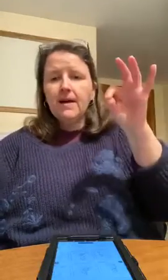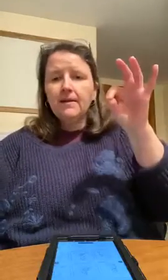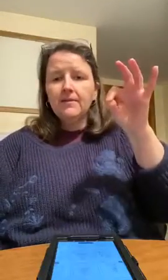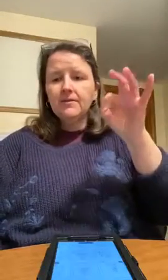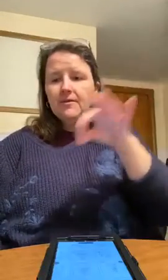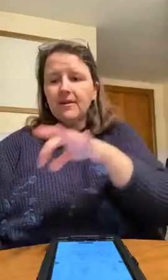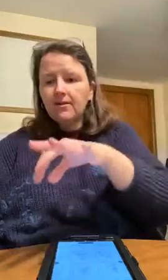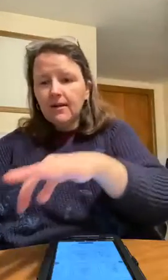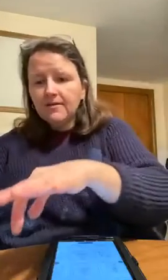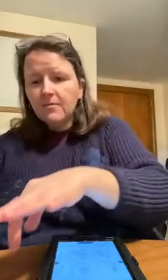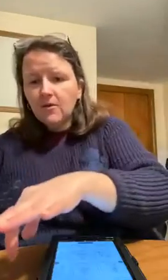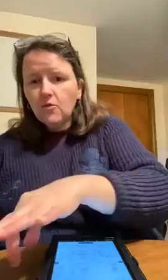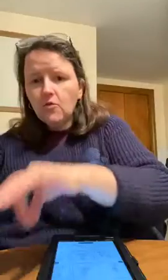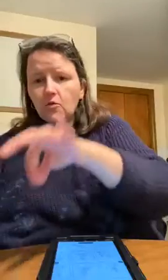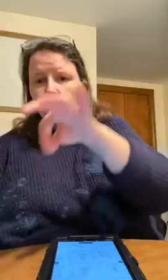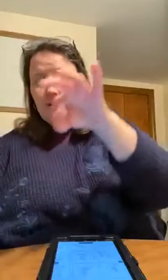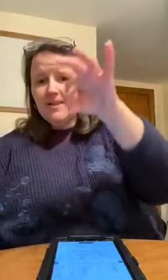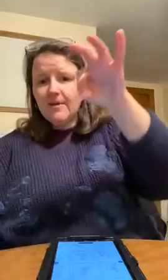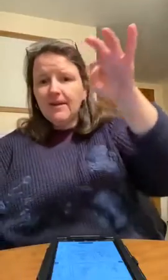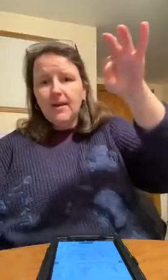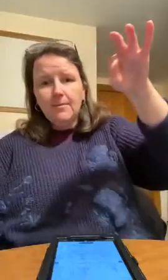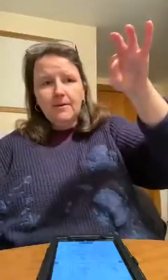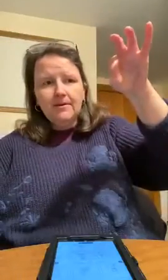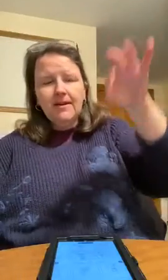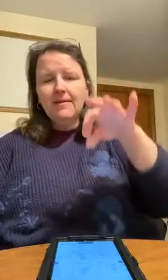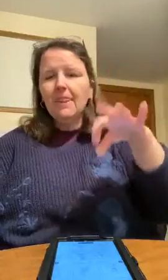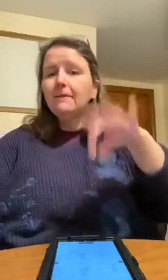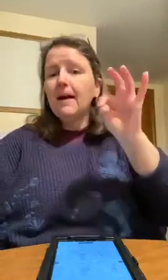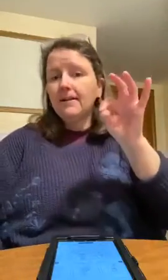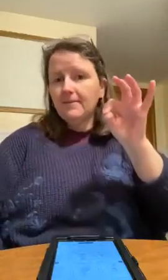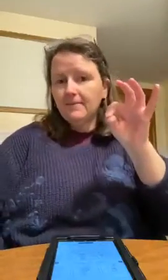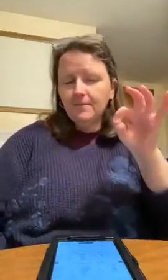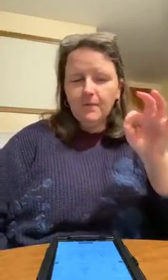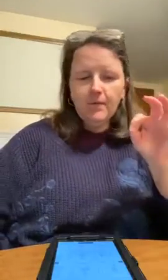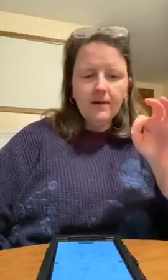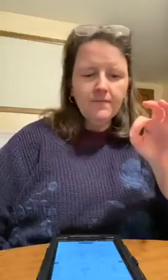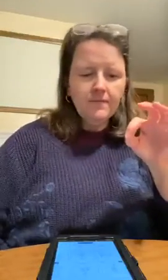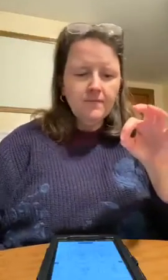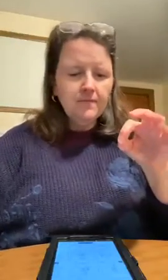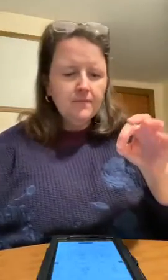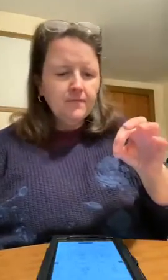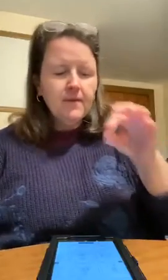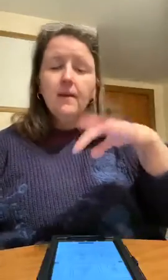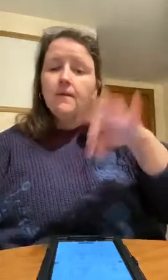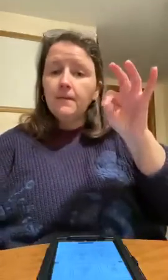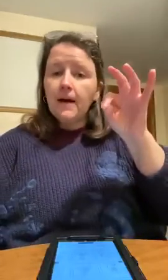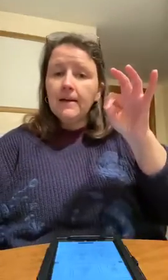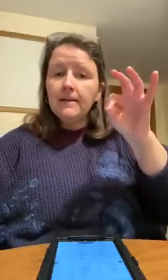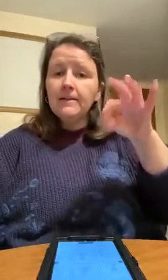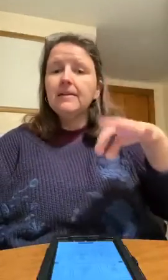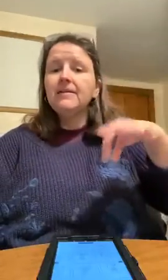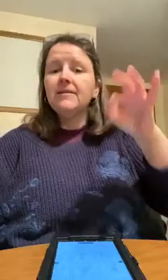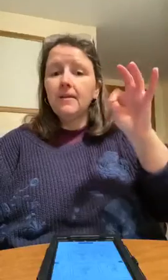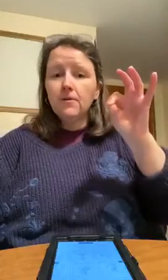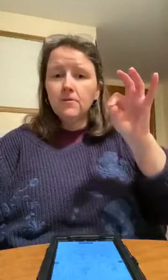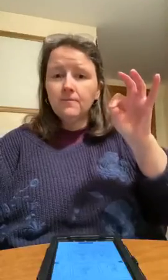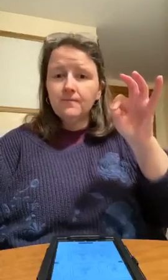Find. So it's like you got something, ooh, let's pick it up. Find, okay. Find, discover,